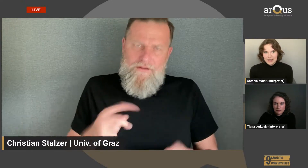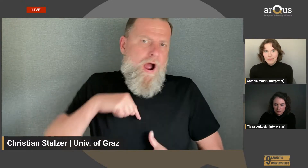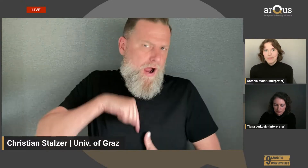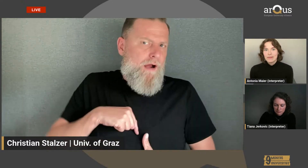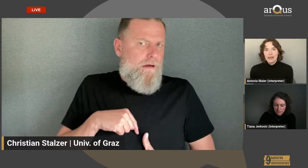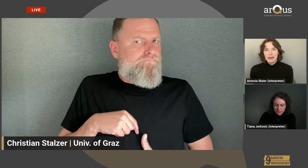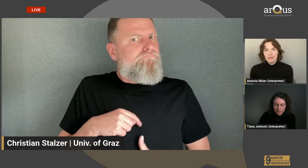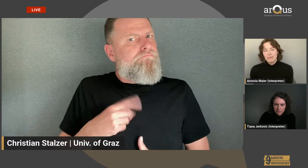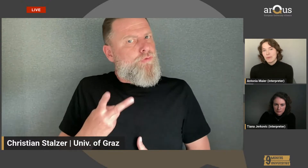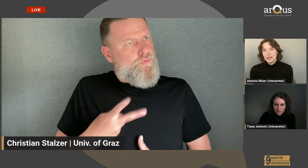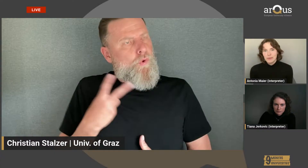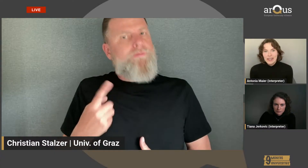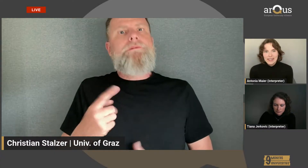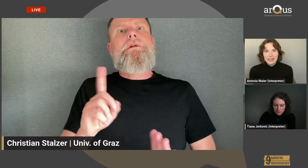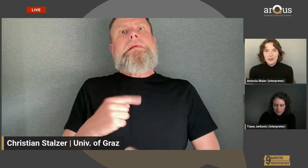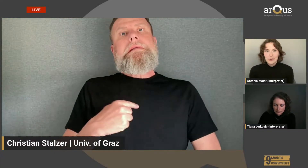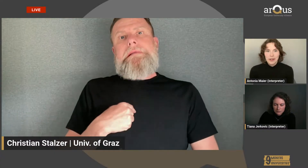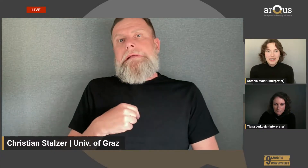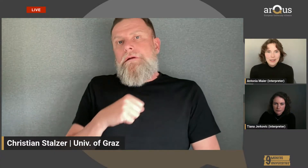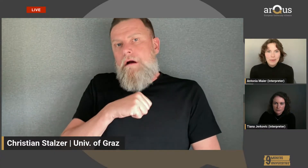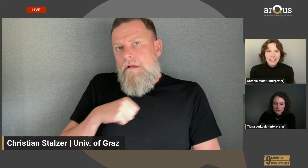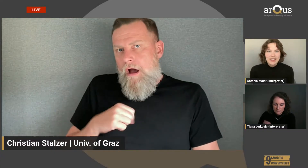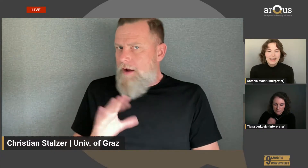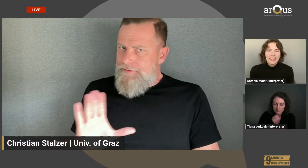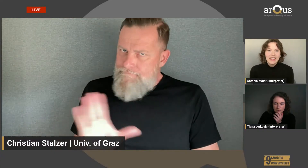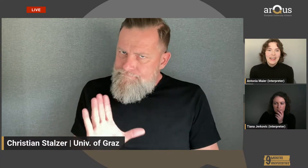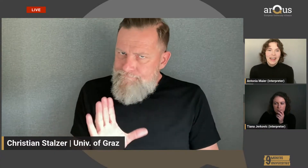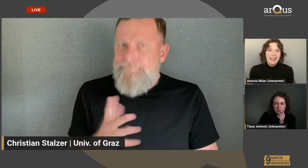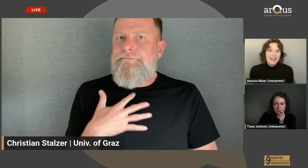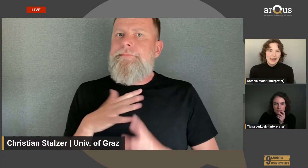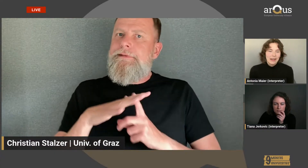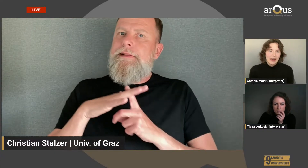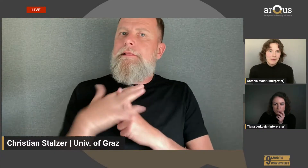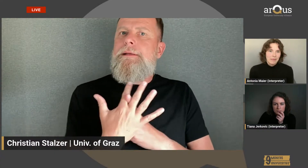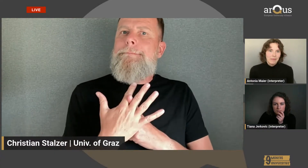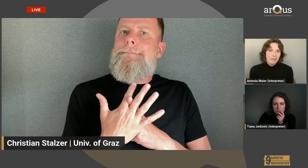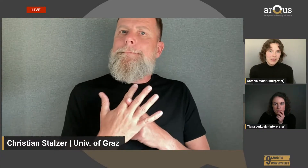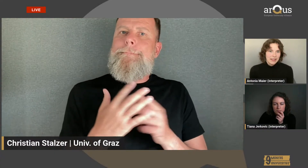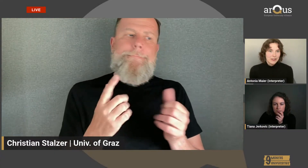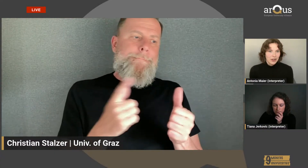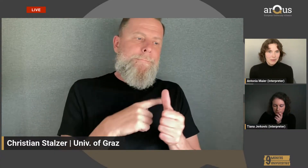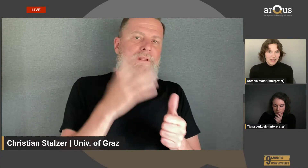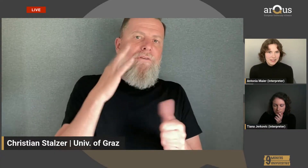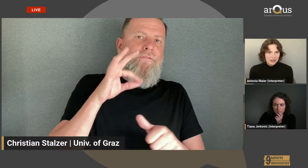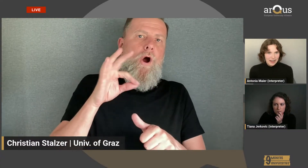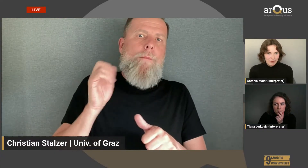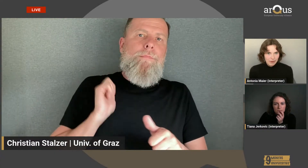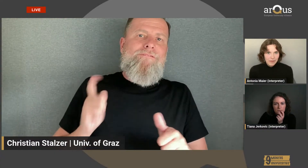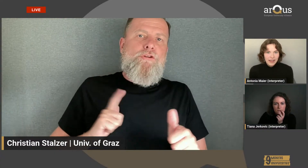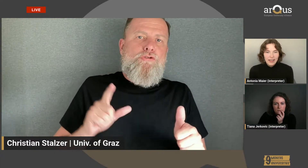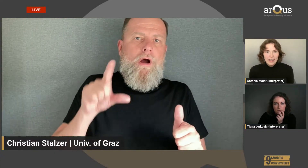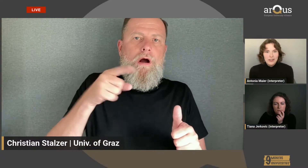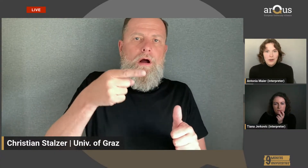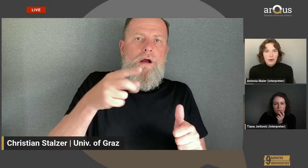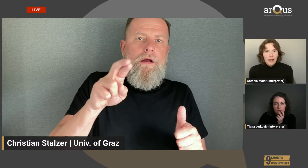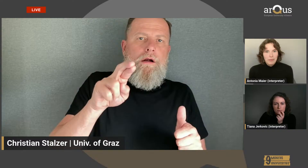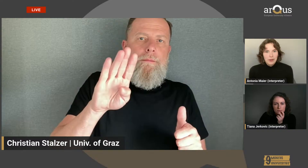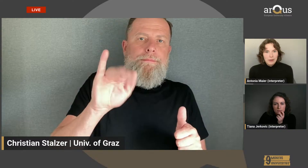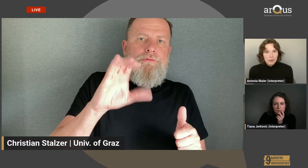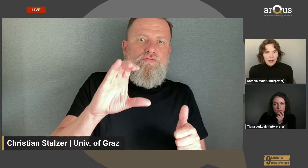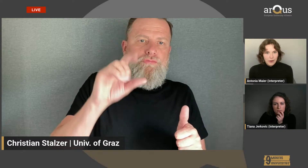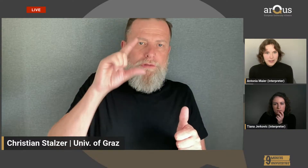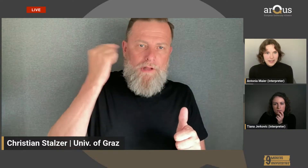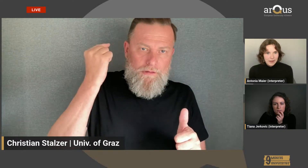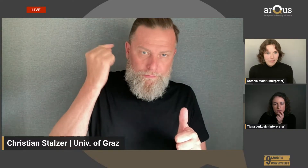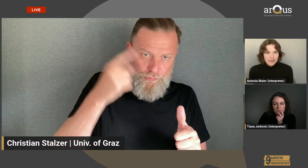had the possibility to participate in, and they made this on a master level. So I'm